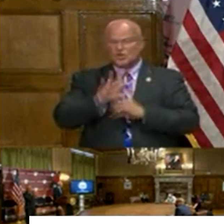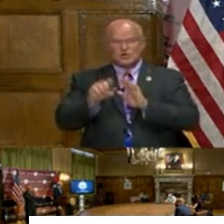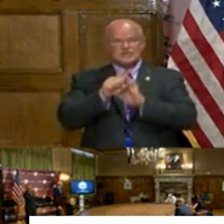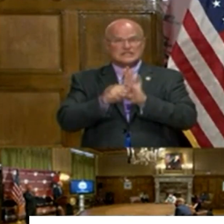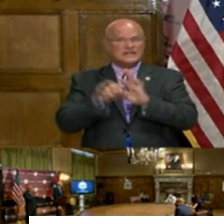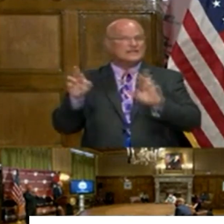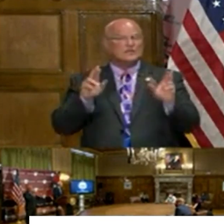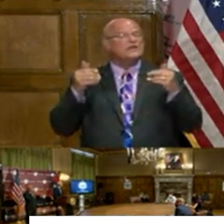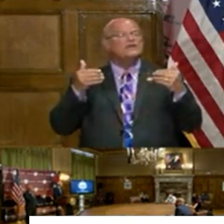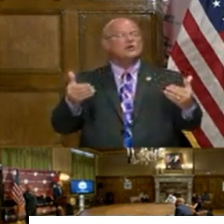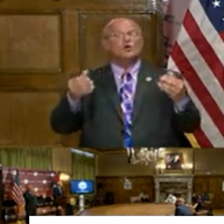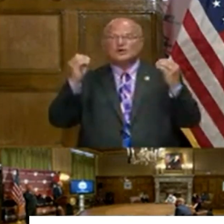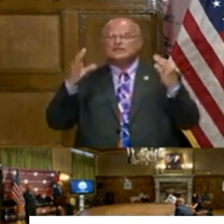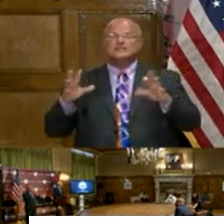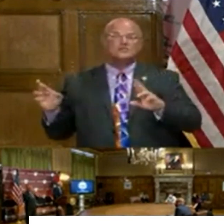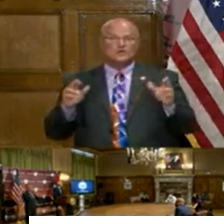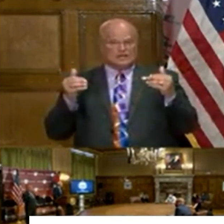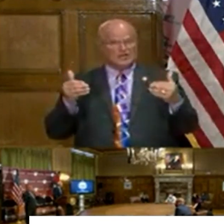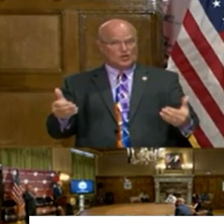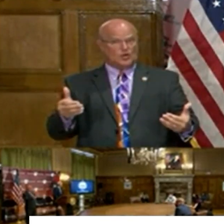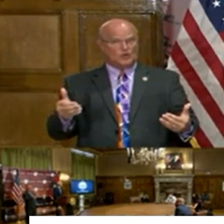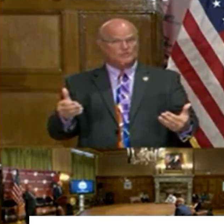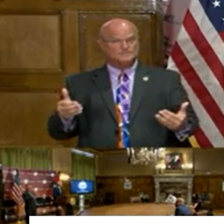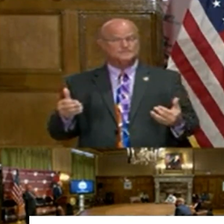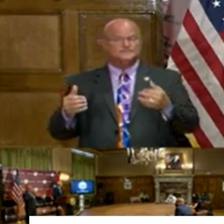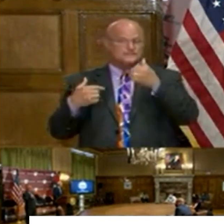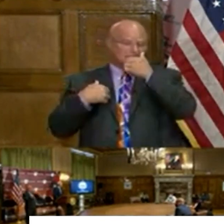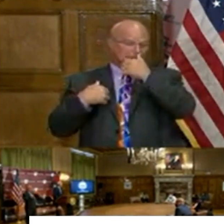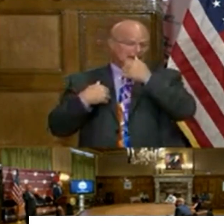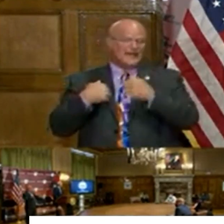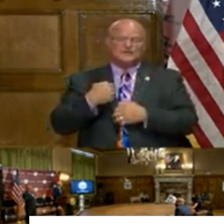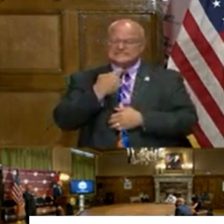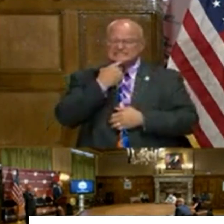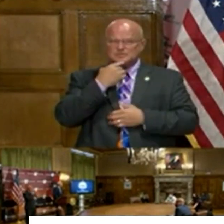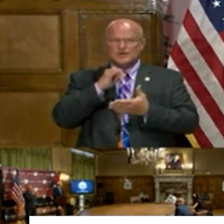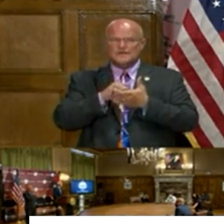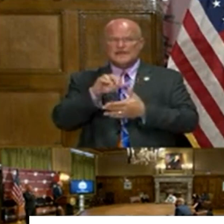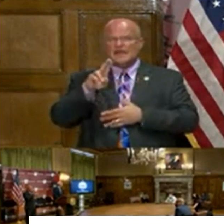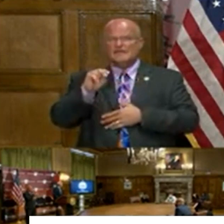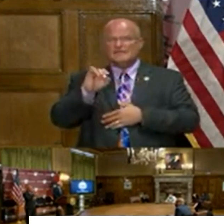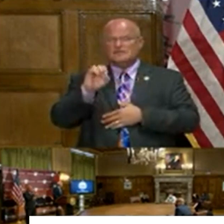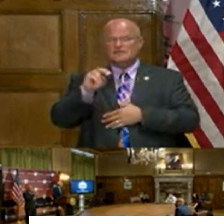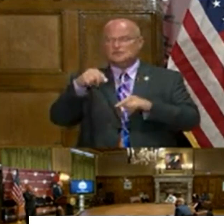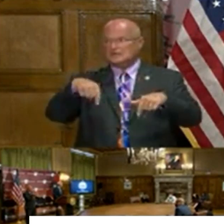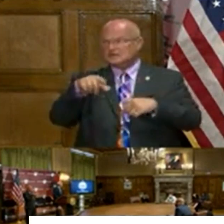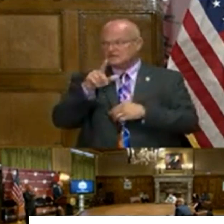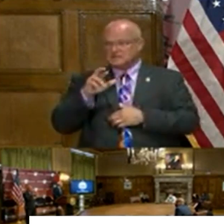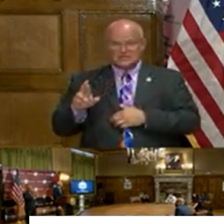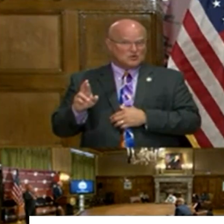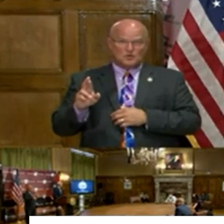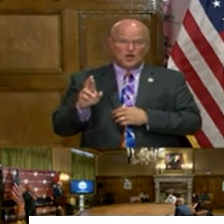state, and they're ready to go, and teachers are ready to go. I'm disappointed that the union here in Little Rock has